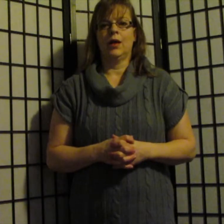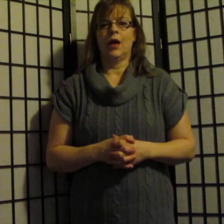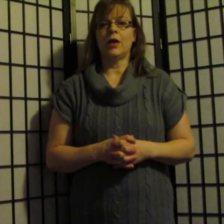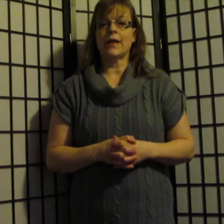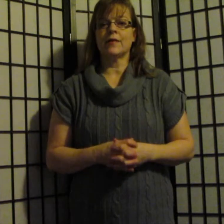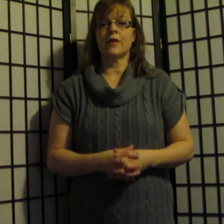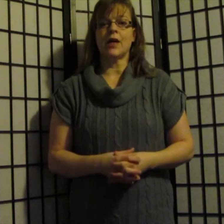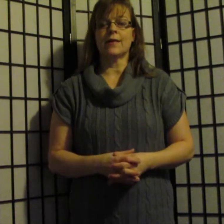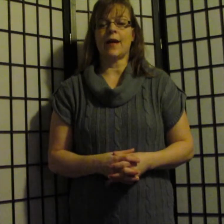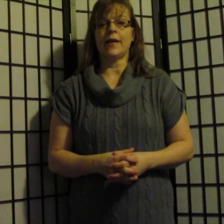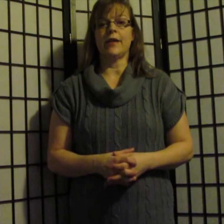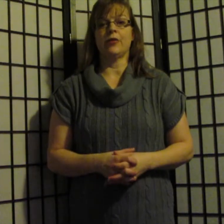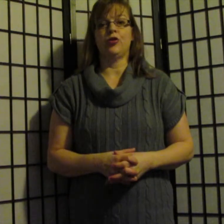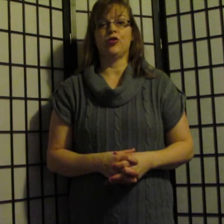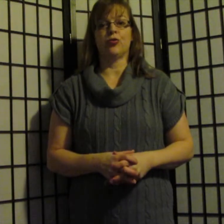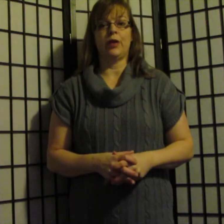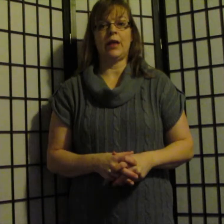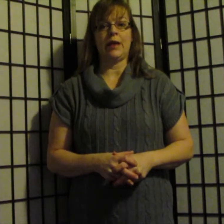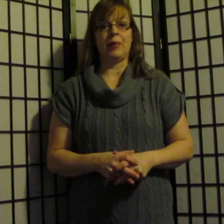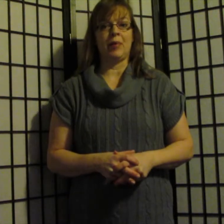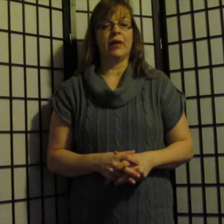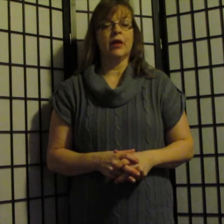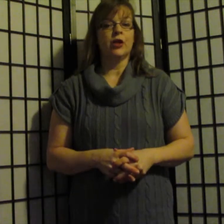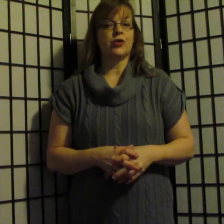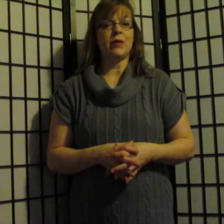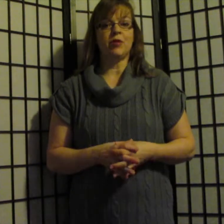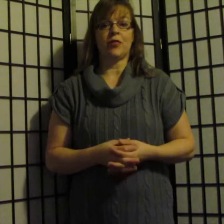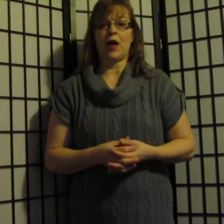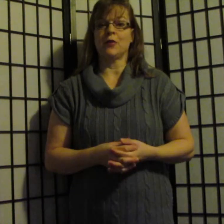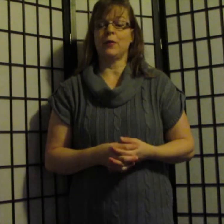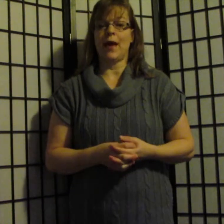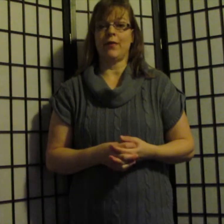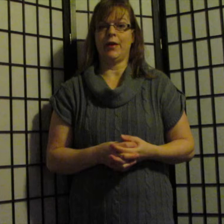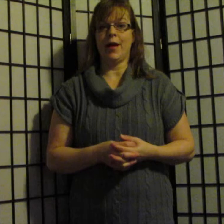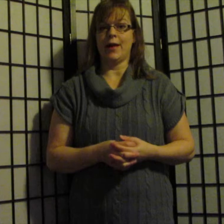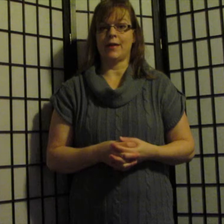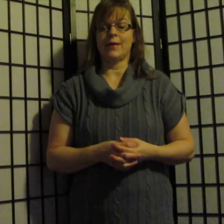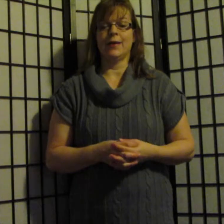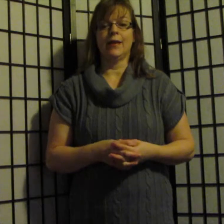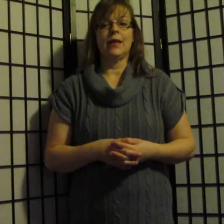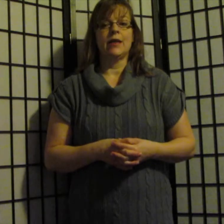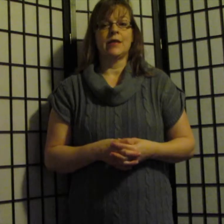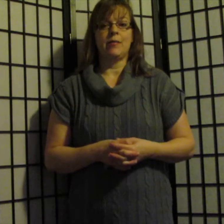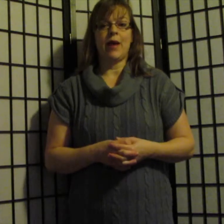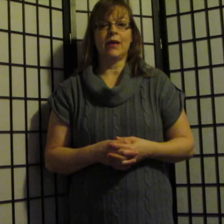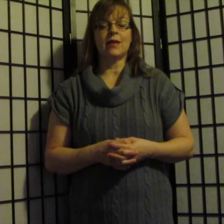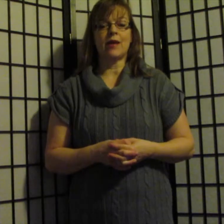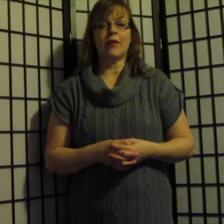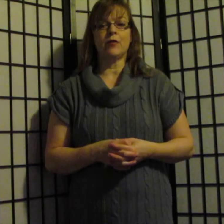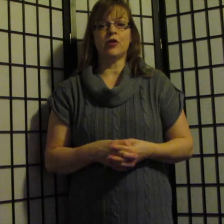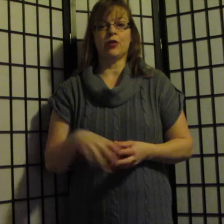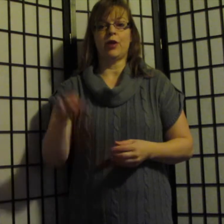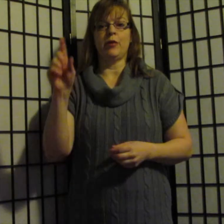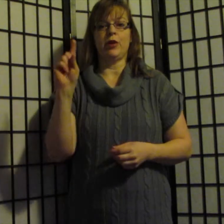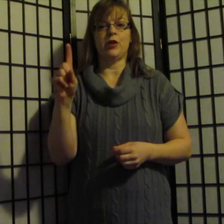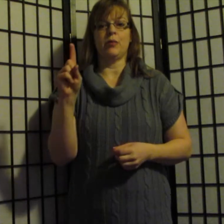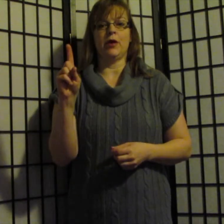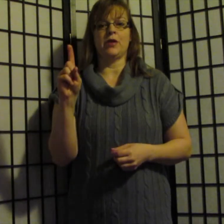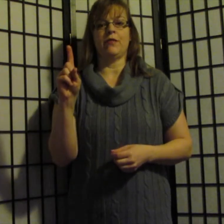Our next thought sign is dream. Dreams are thoughts we have at night. To make the sign for dream, you need your pointer